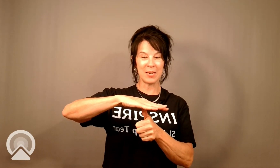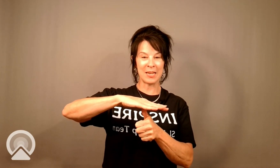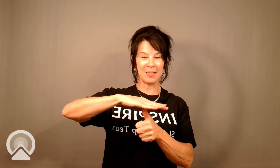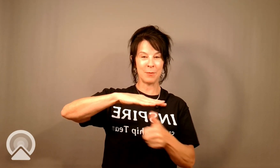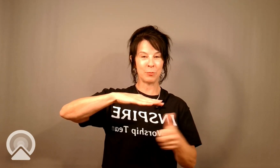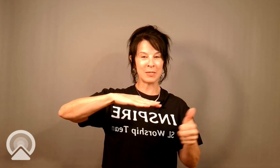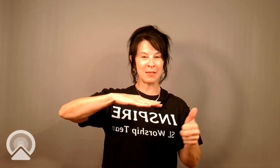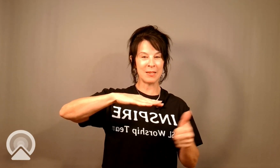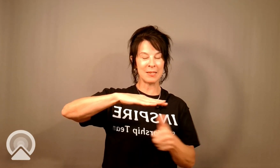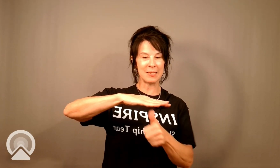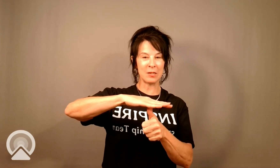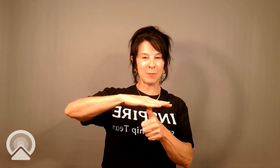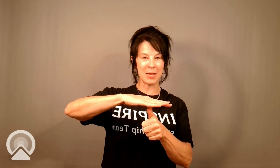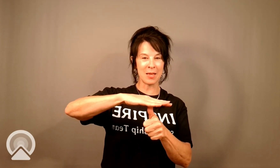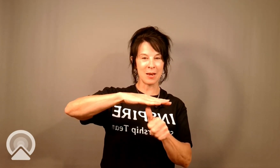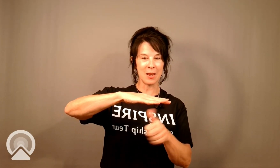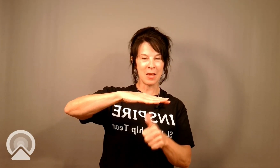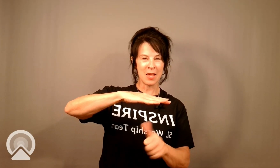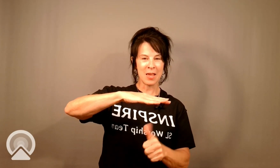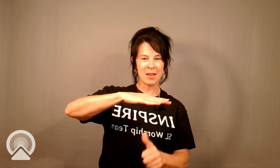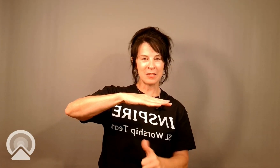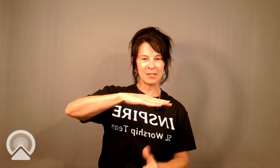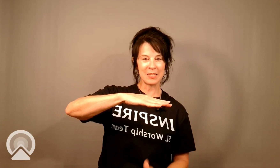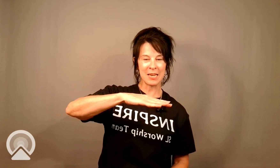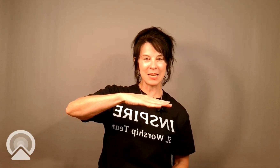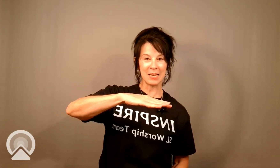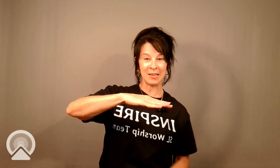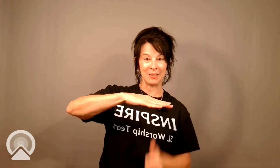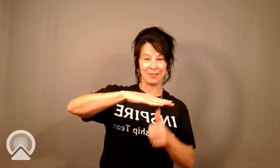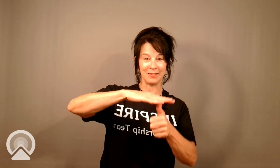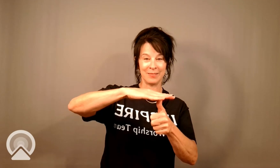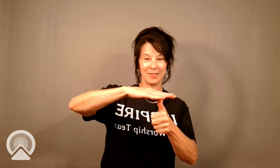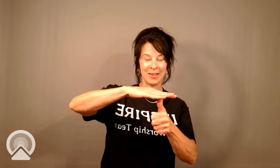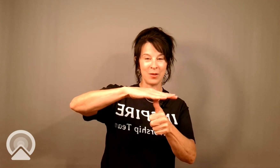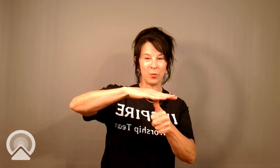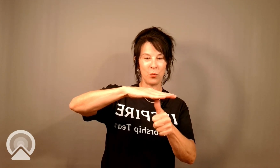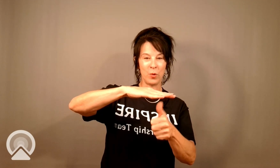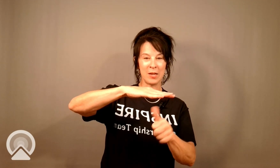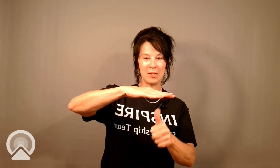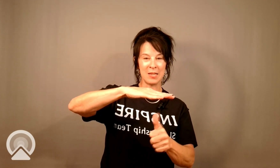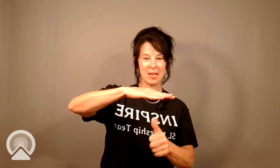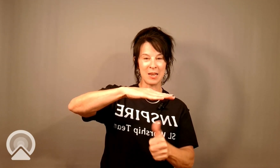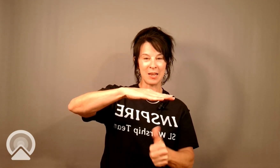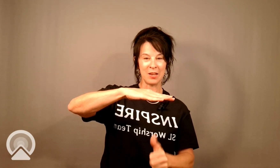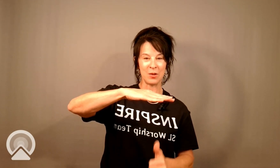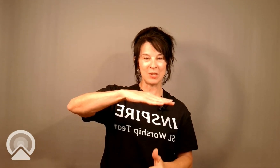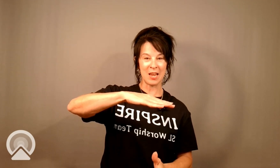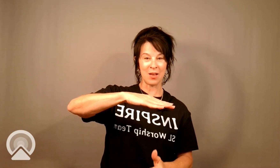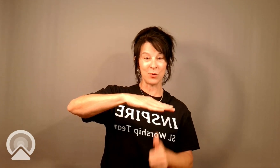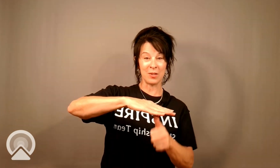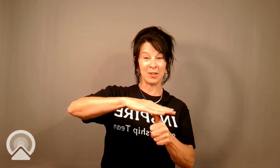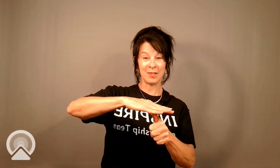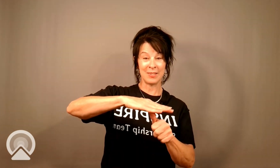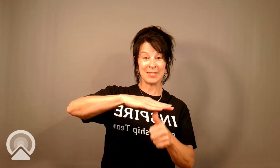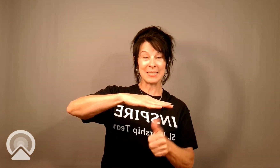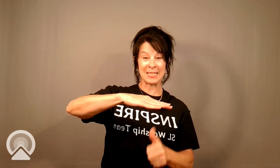underneath, pretend this is a little man and it's sinking. Wiggle it and go down.